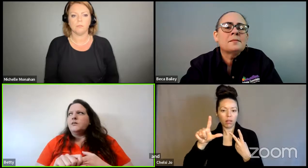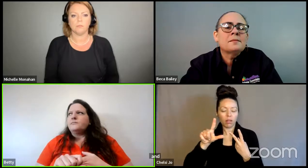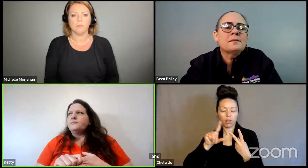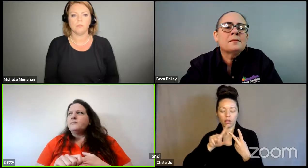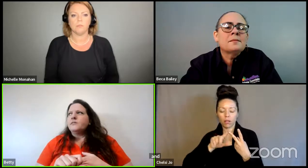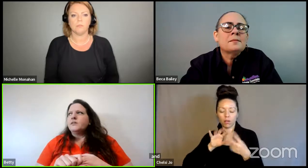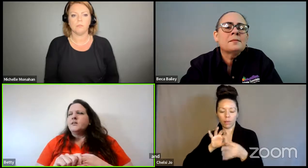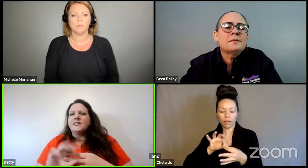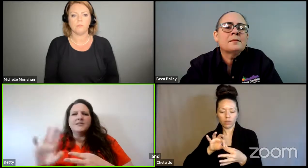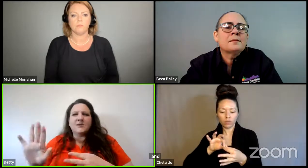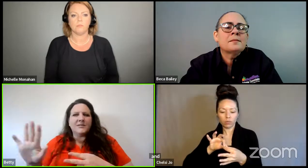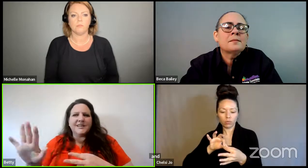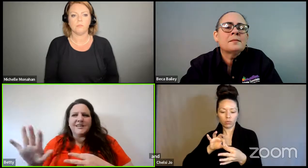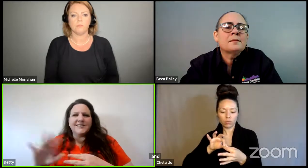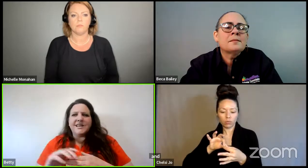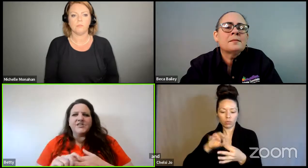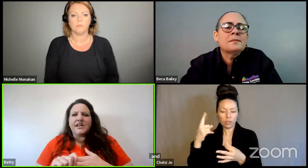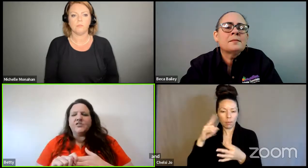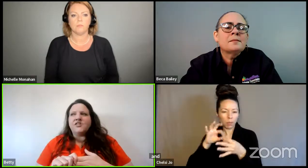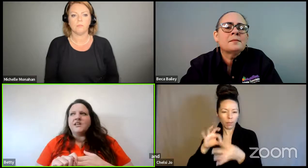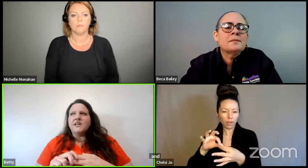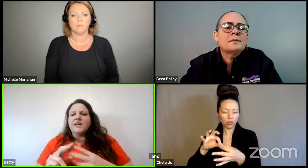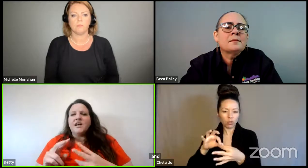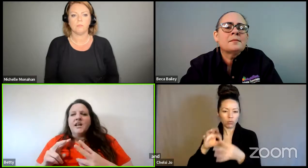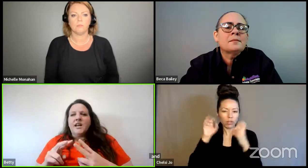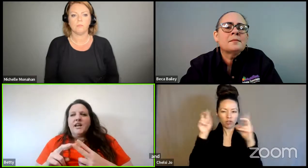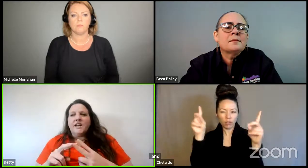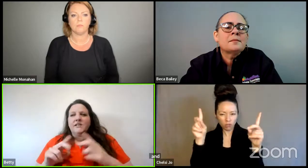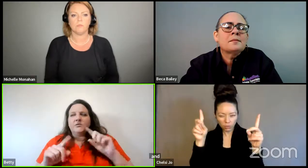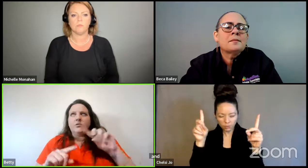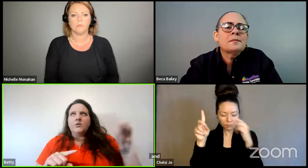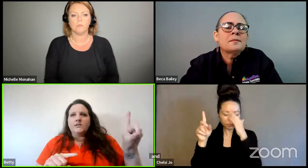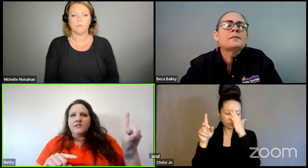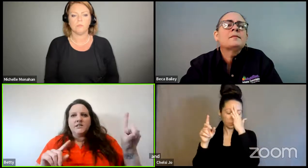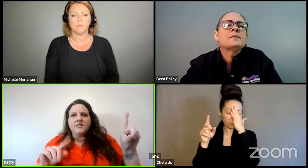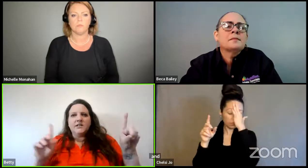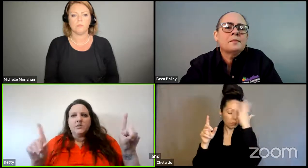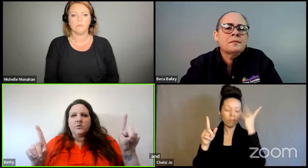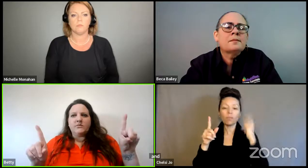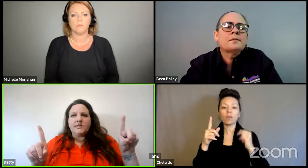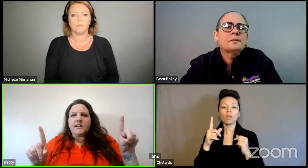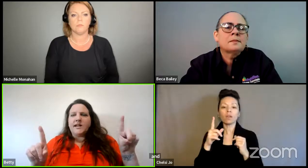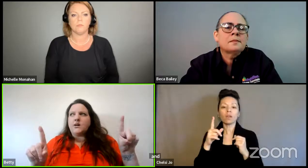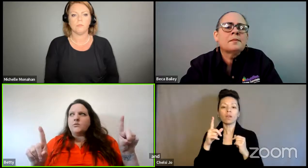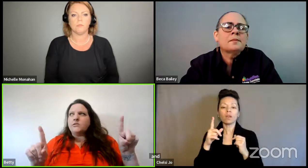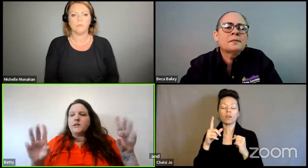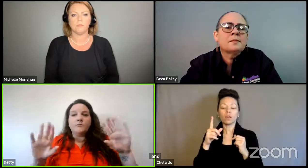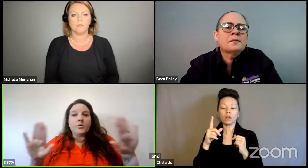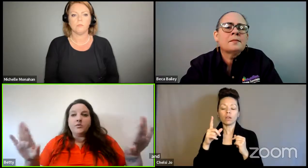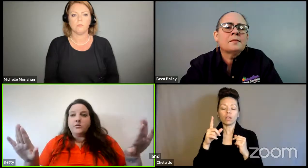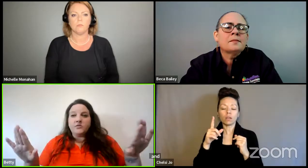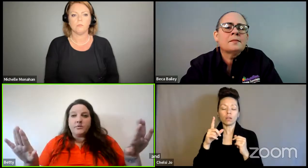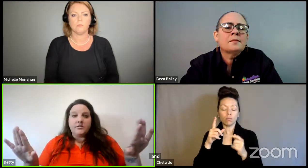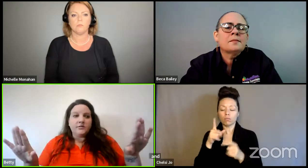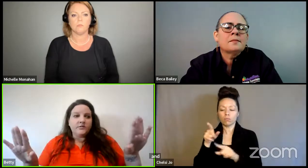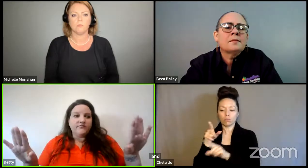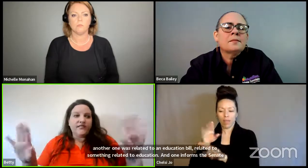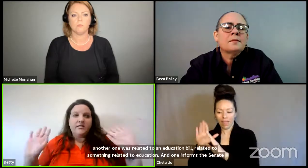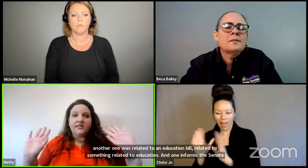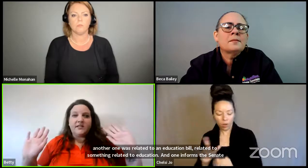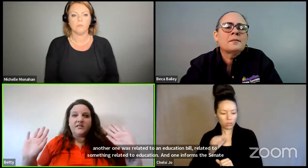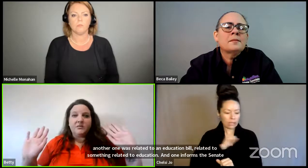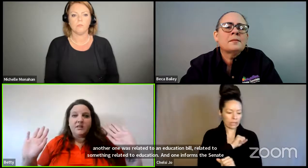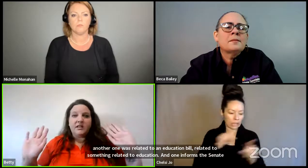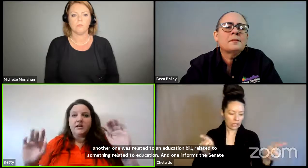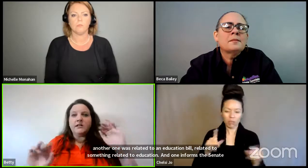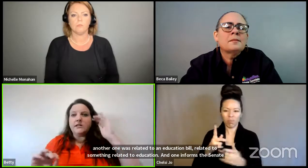to something related to education. And one was in the Senate and one was in the House. And both of those bills